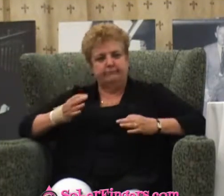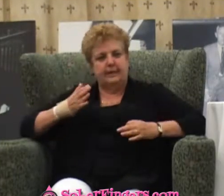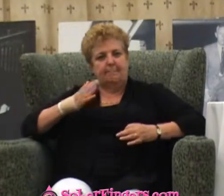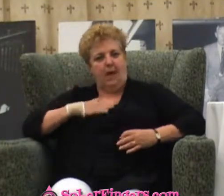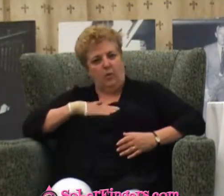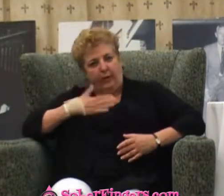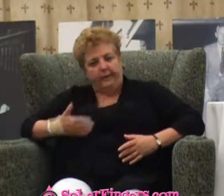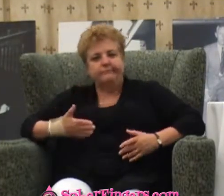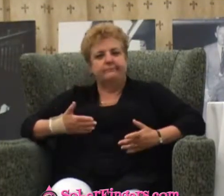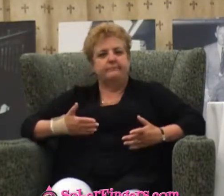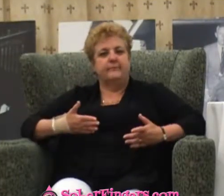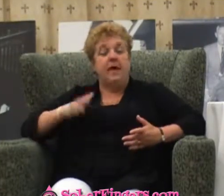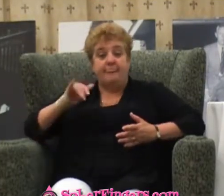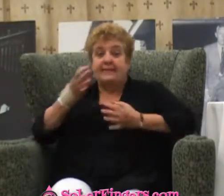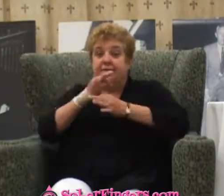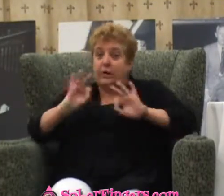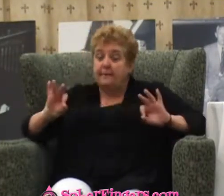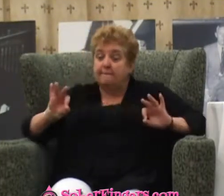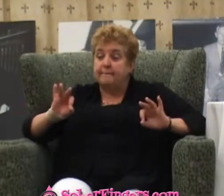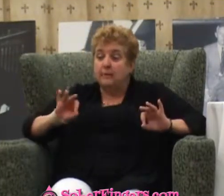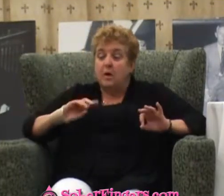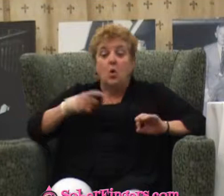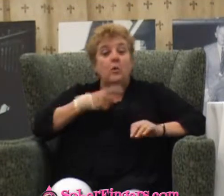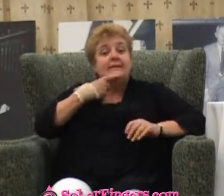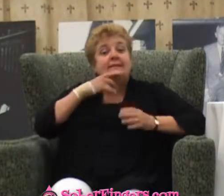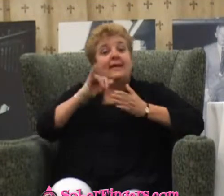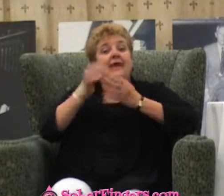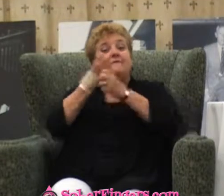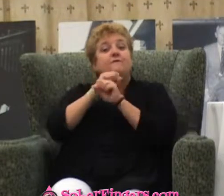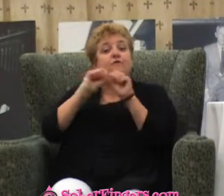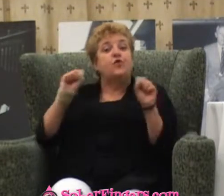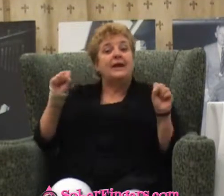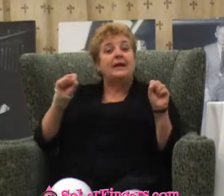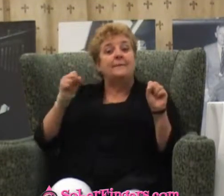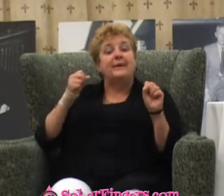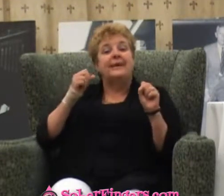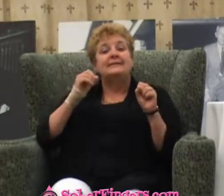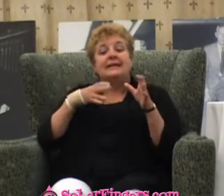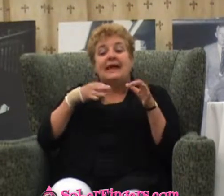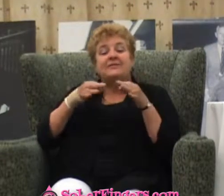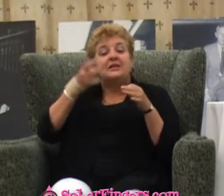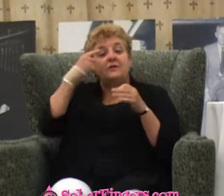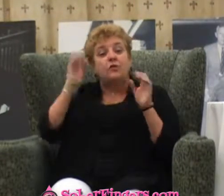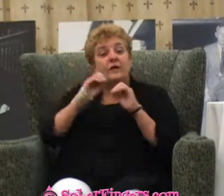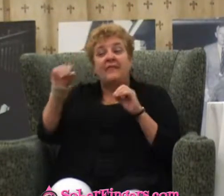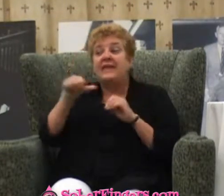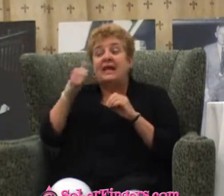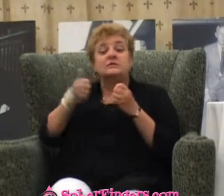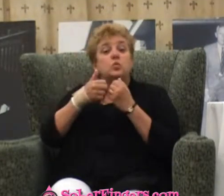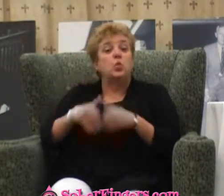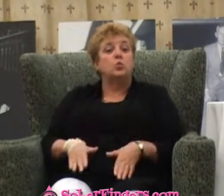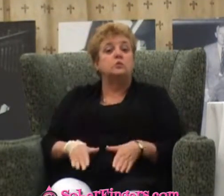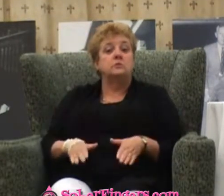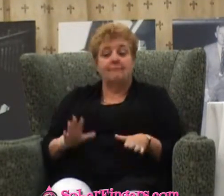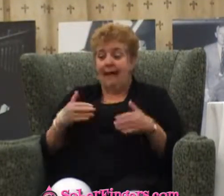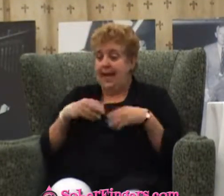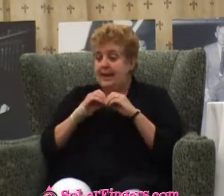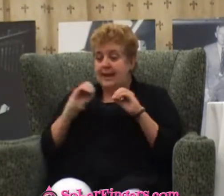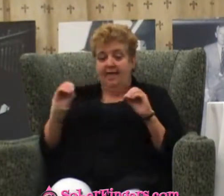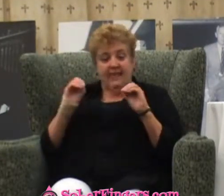That's freedom. I mean, we say freedom is another definition for nothing else to lose. I had nothing else to lose at that point. It became do